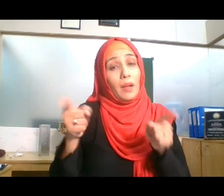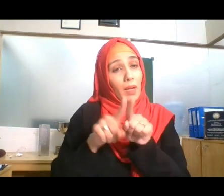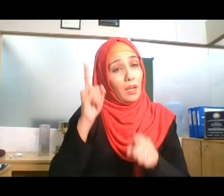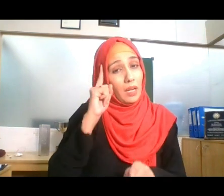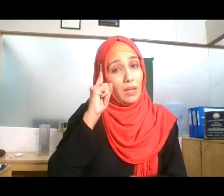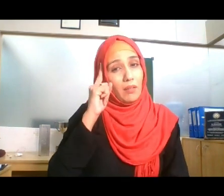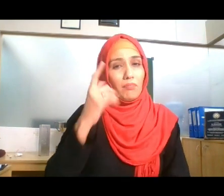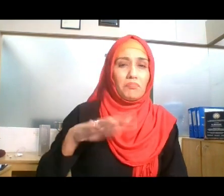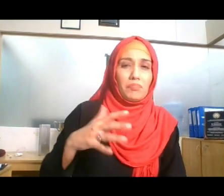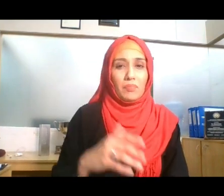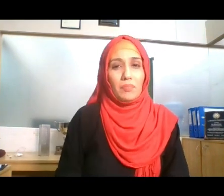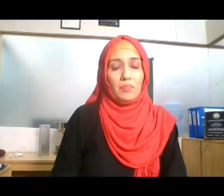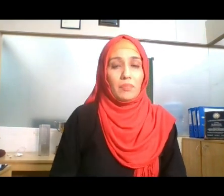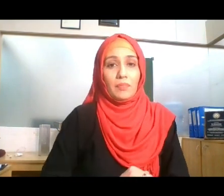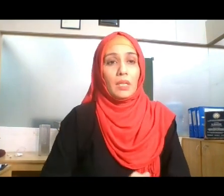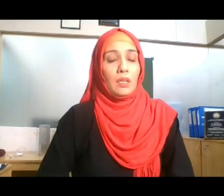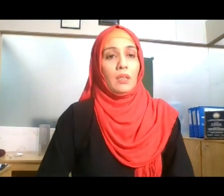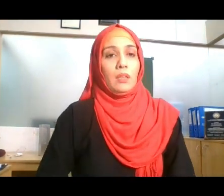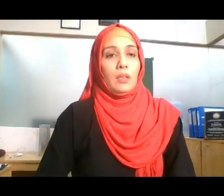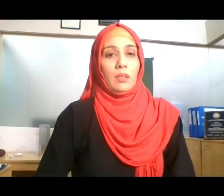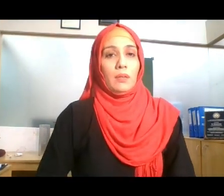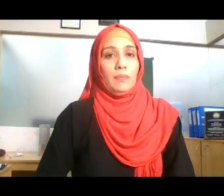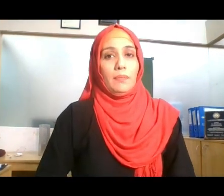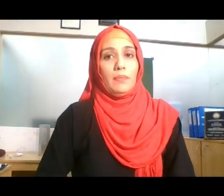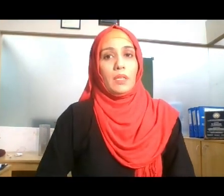various estimates. So